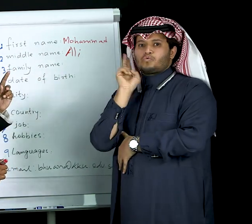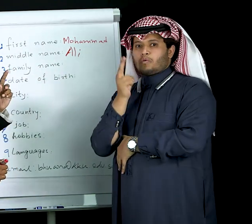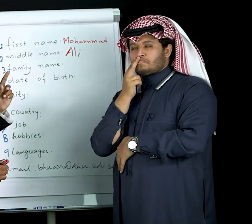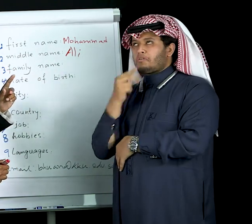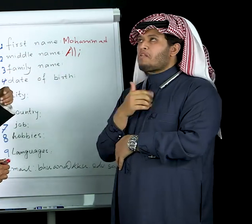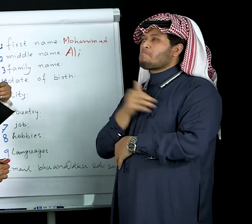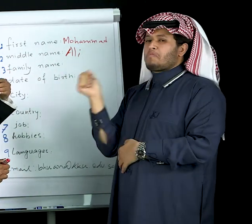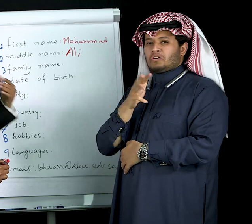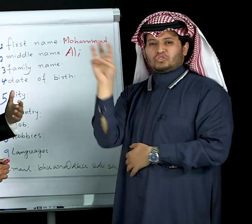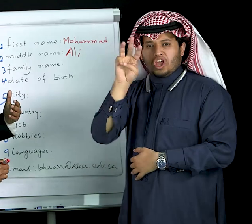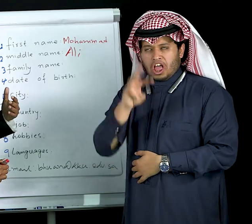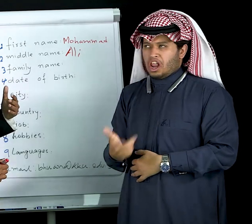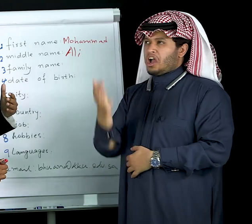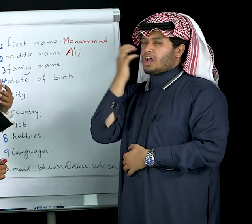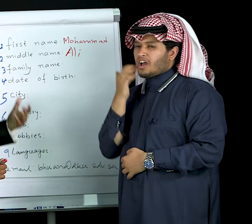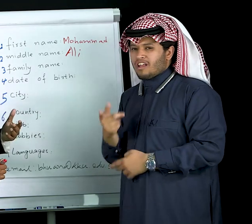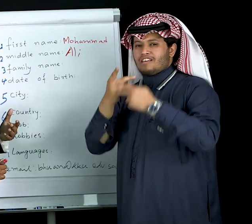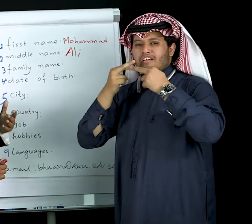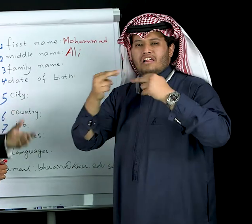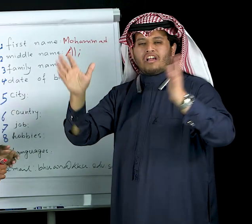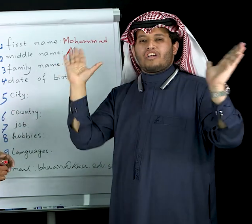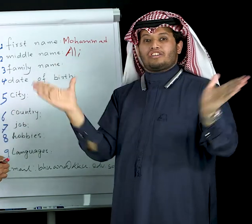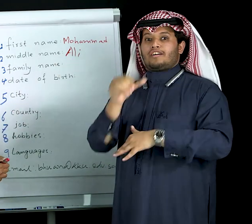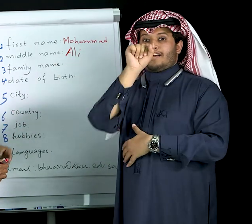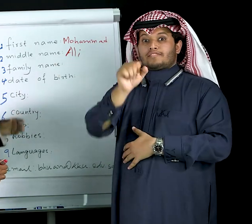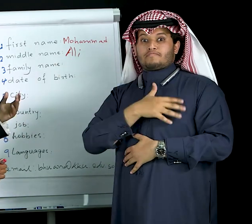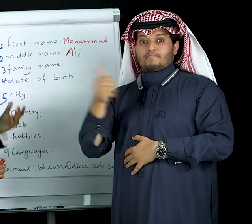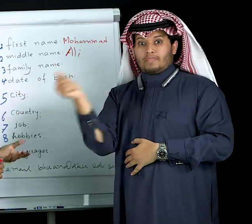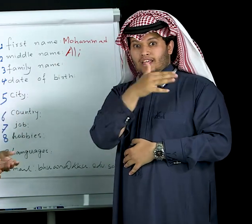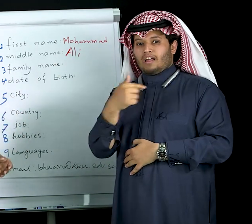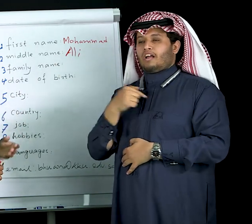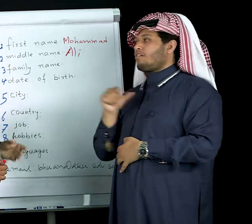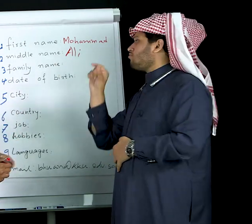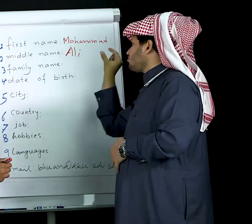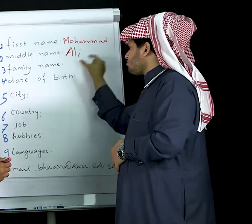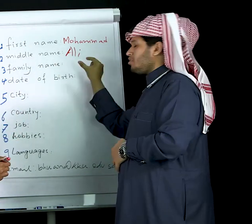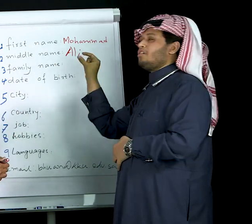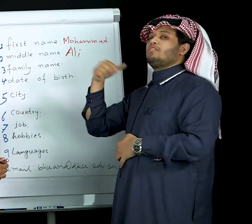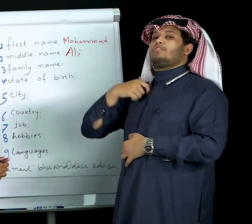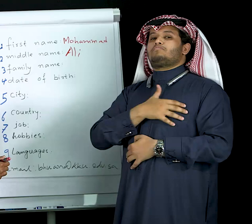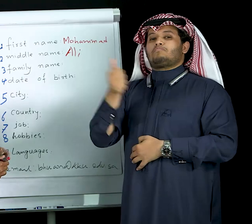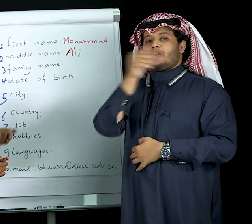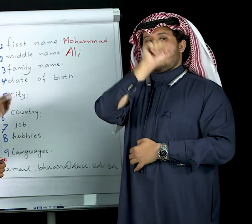I mean, the name that has got everybody. For example, maybe Shahri, Kahatani, all these are called family